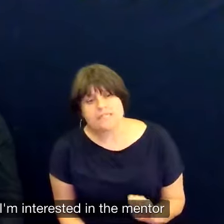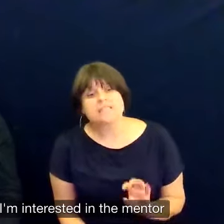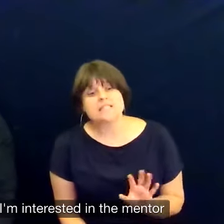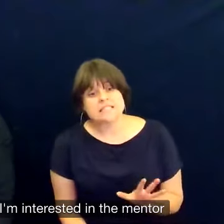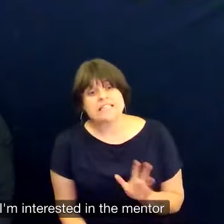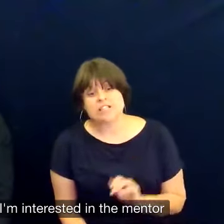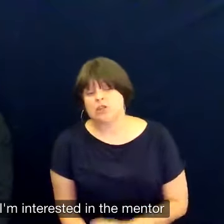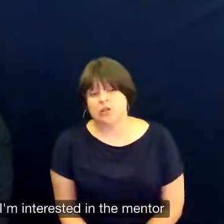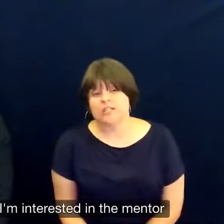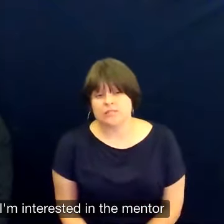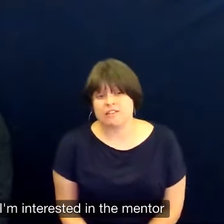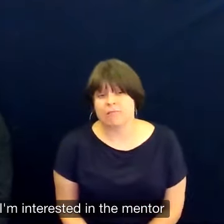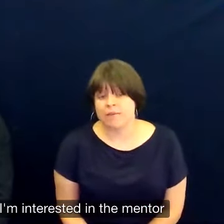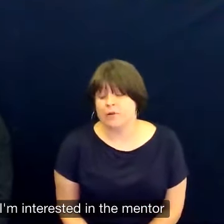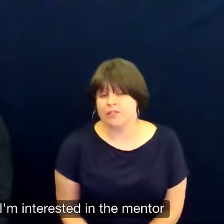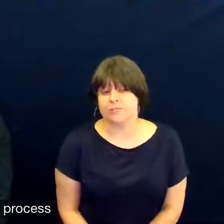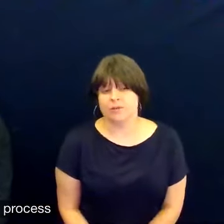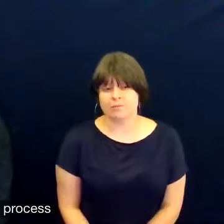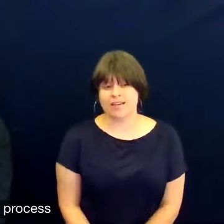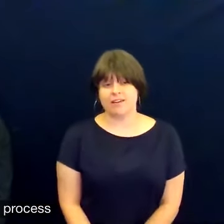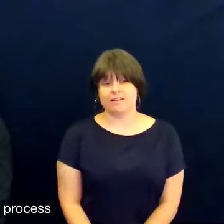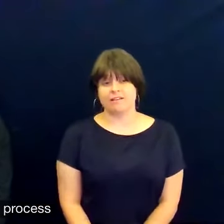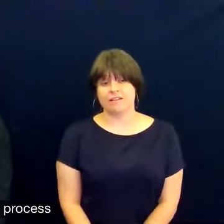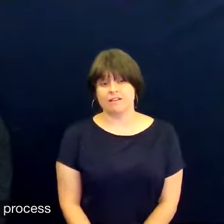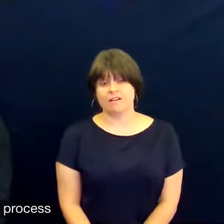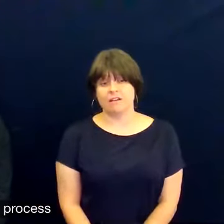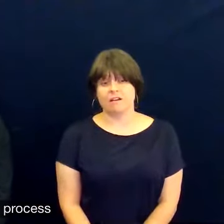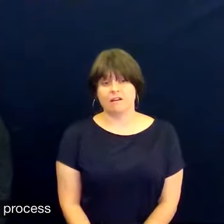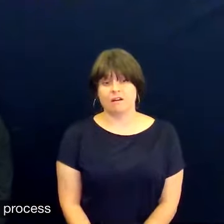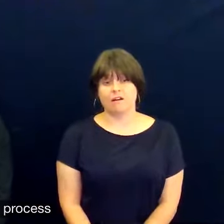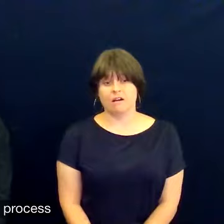Teaching cooking to a deaf cooking to a deafblind person, possibly.